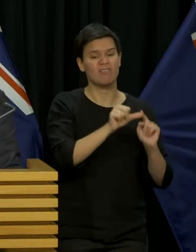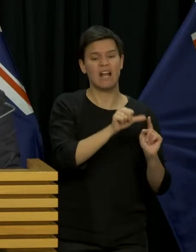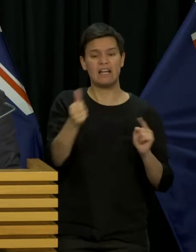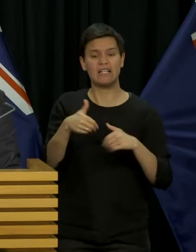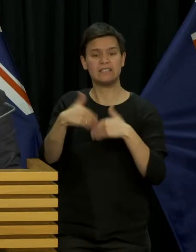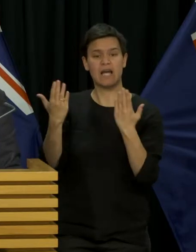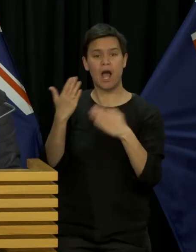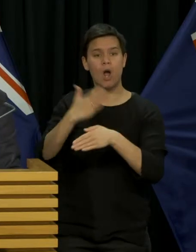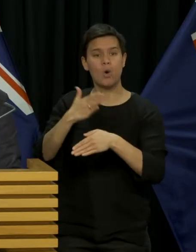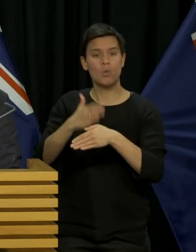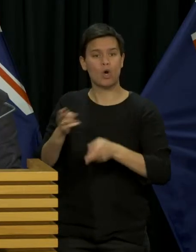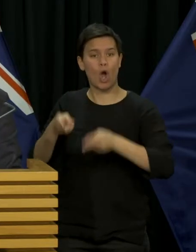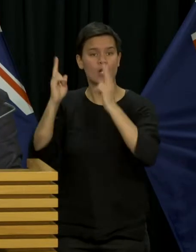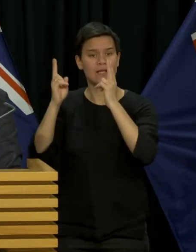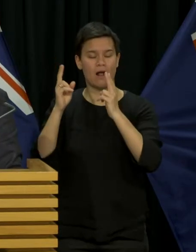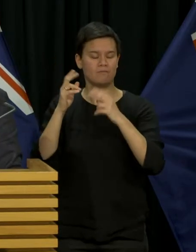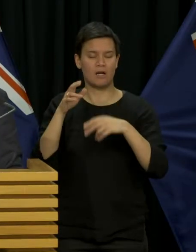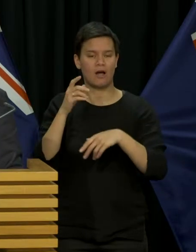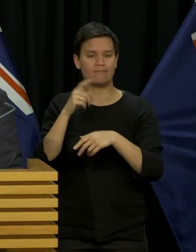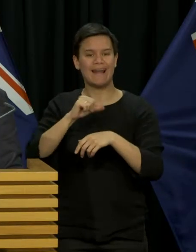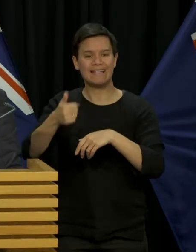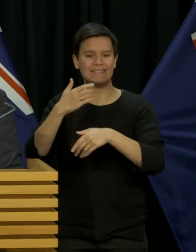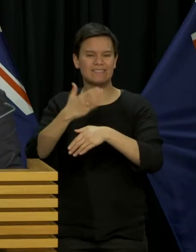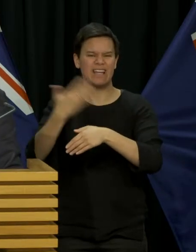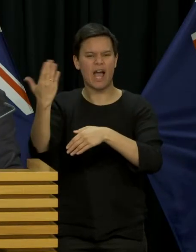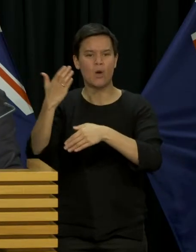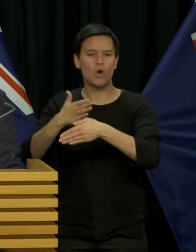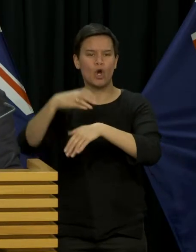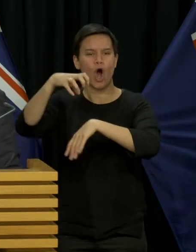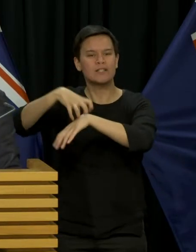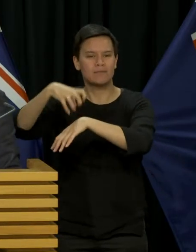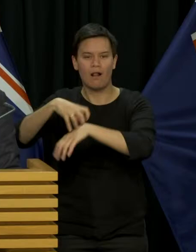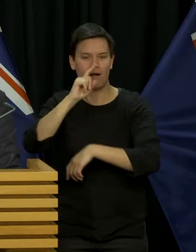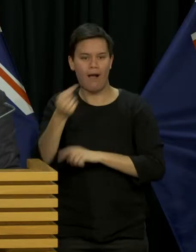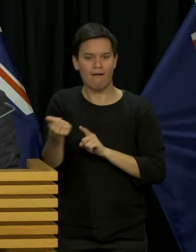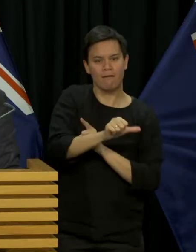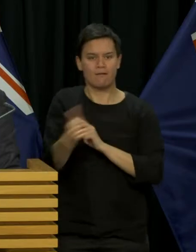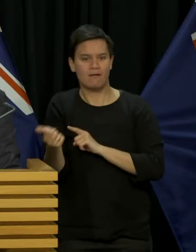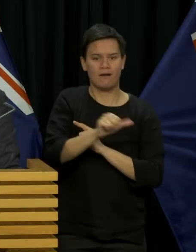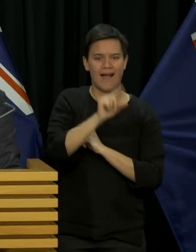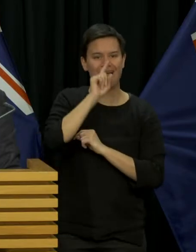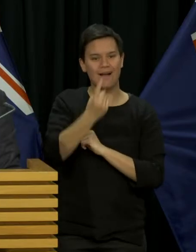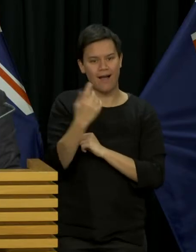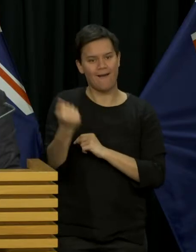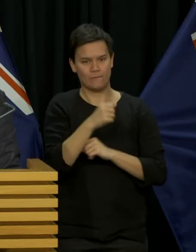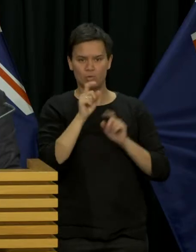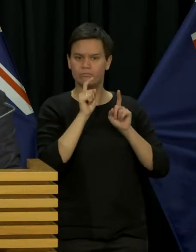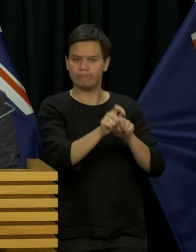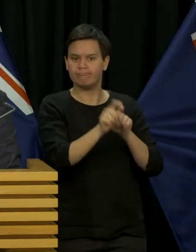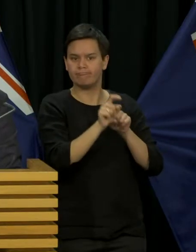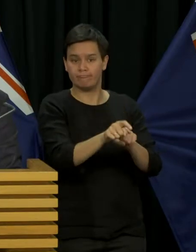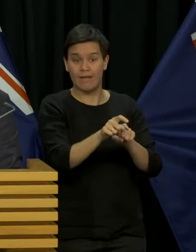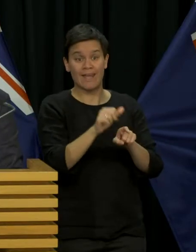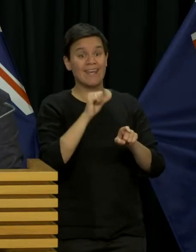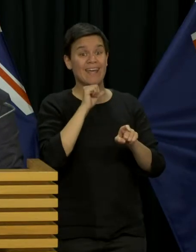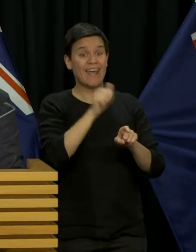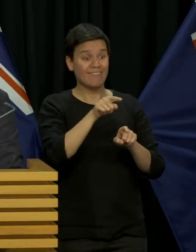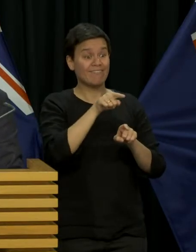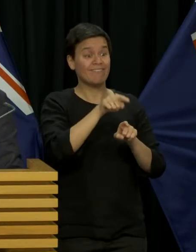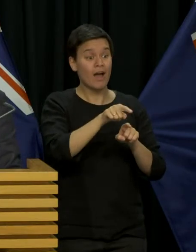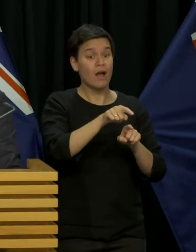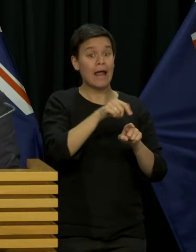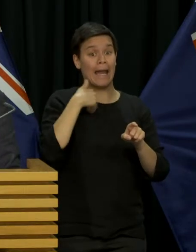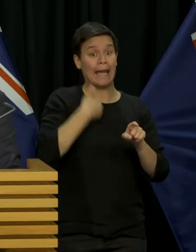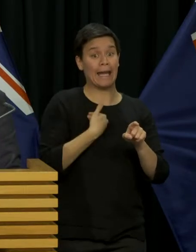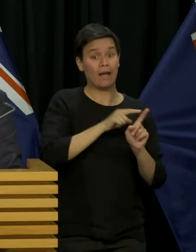quarantine facility subsequently works in a different role, I expect them to adhere to a stand-down period,